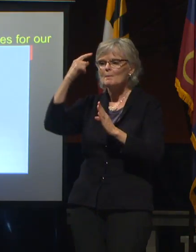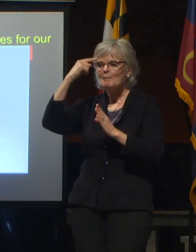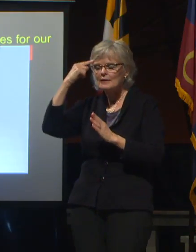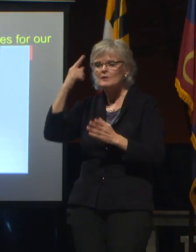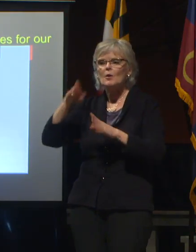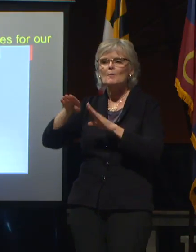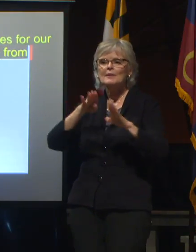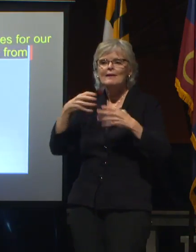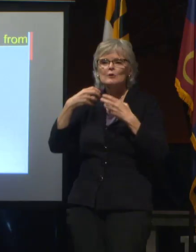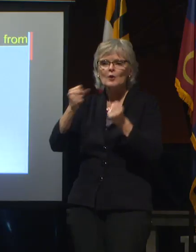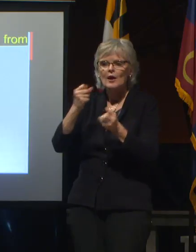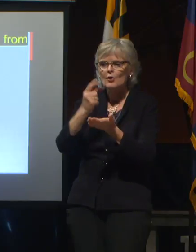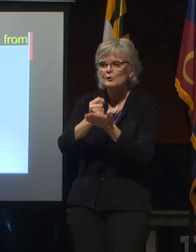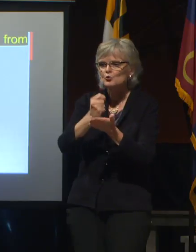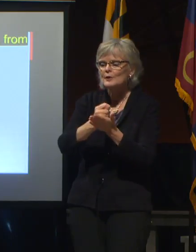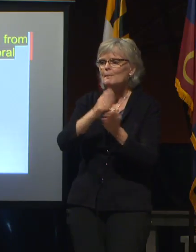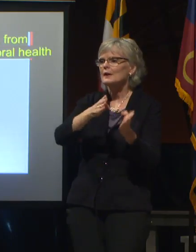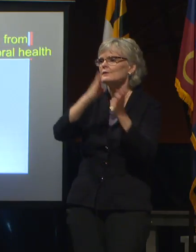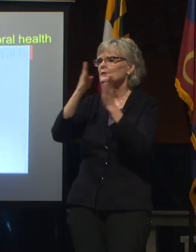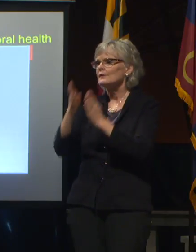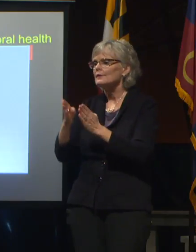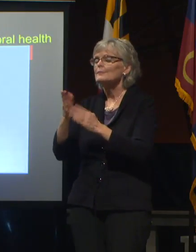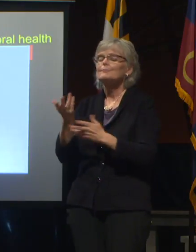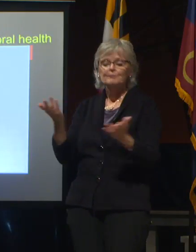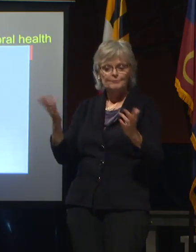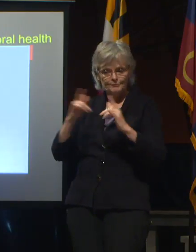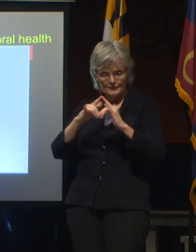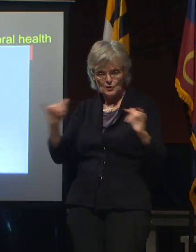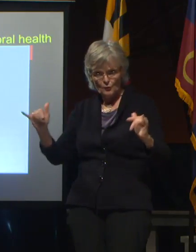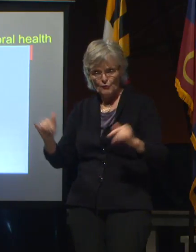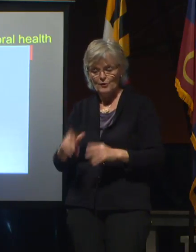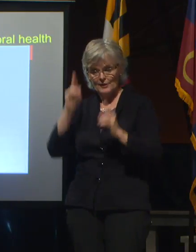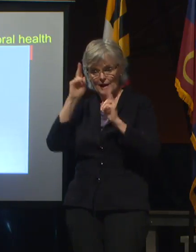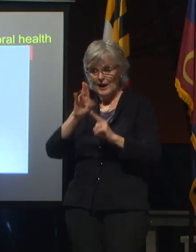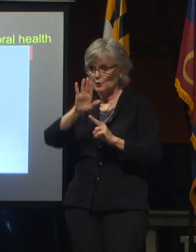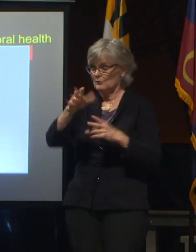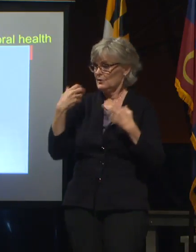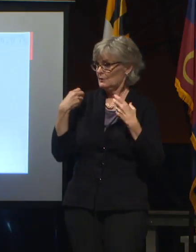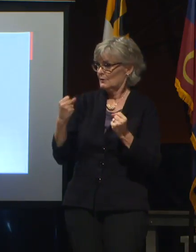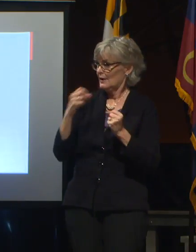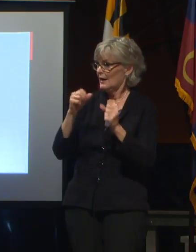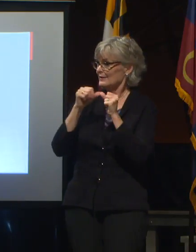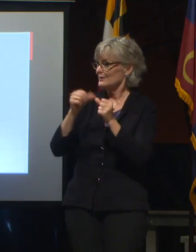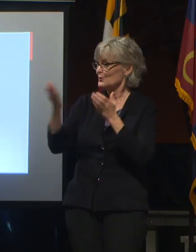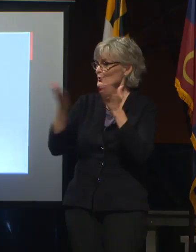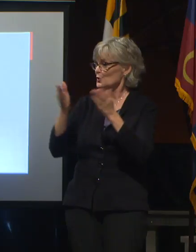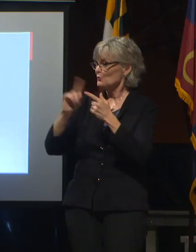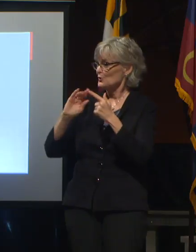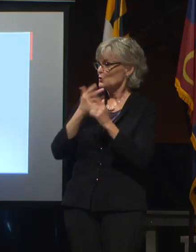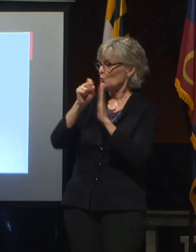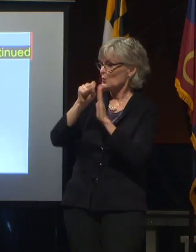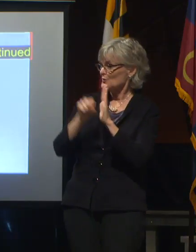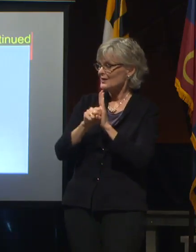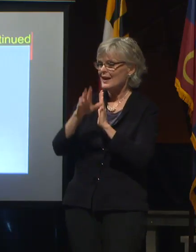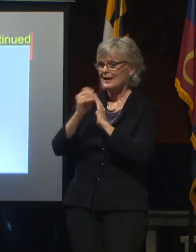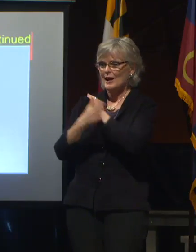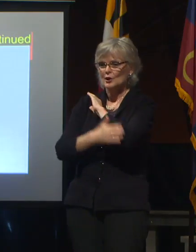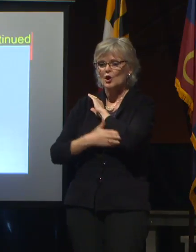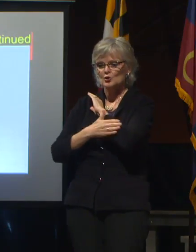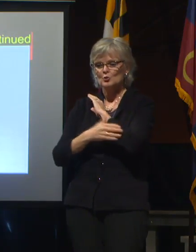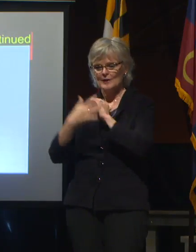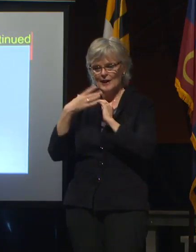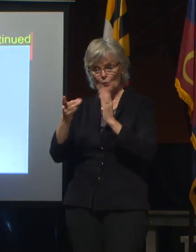behavioral health treatment. And in honor of his bravery and his continued service to our state and our nation, I